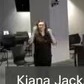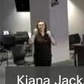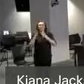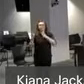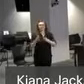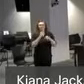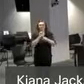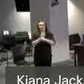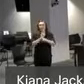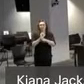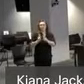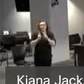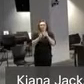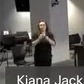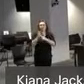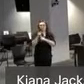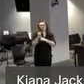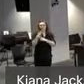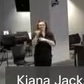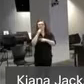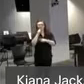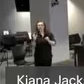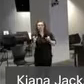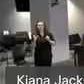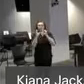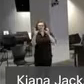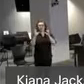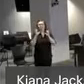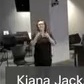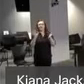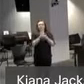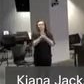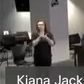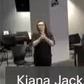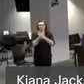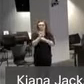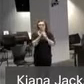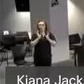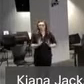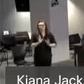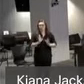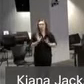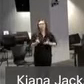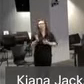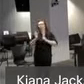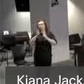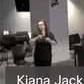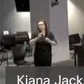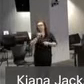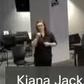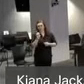Contribution Rates and Non-Certificated Public School Employee Plan Employer Contribution Rates. The resolution